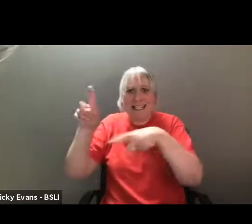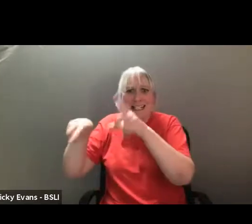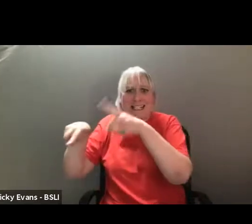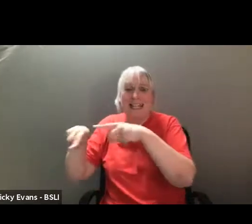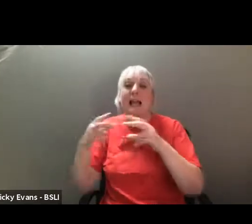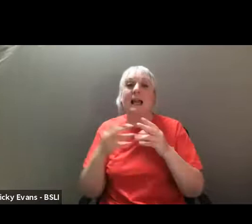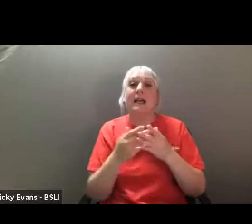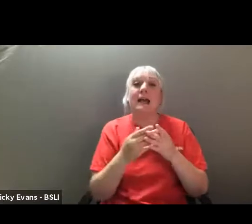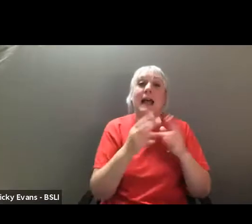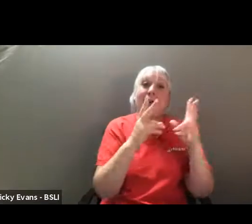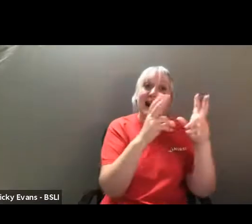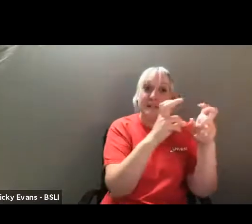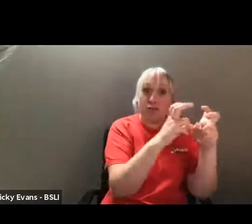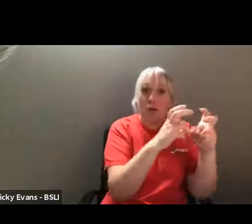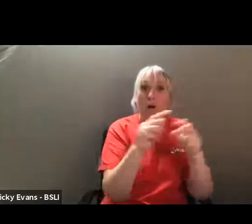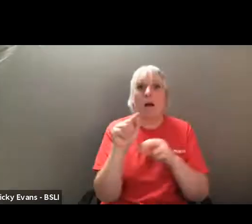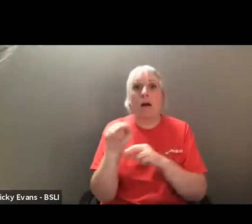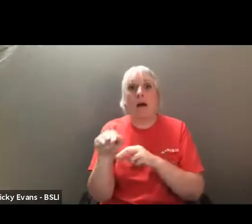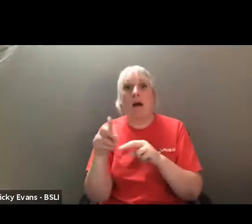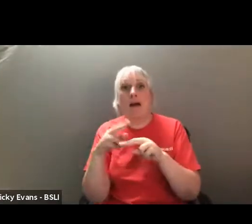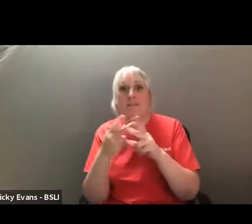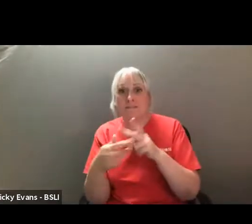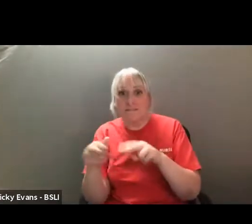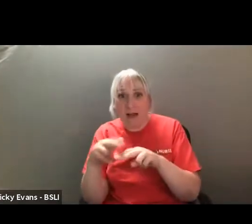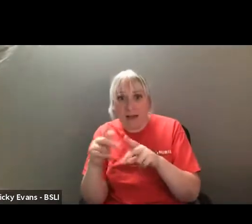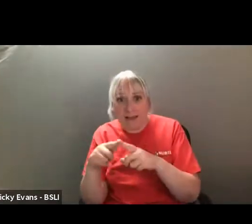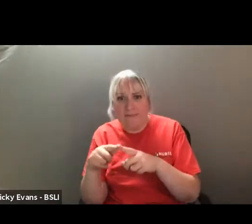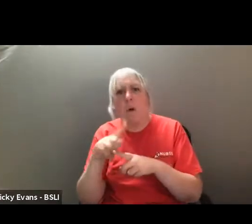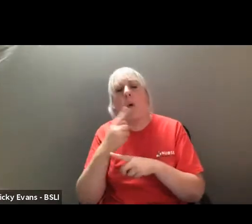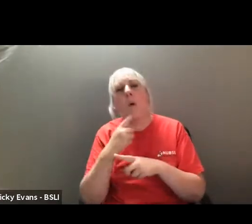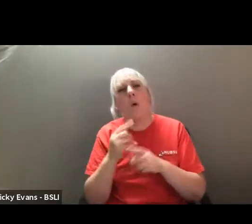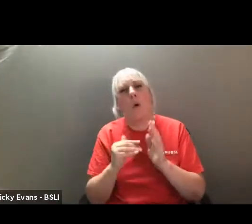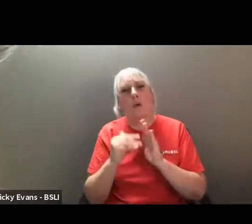and Fife, or North Lanarkshire and Glasgow.